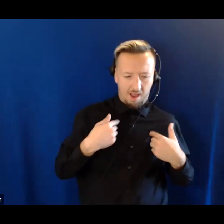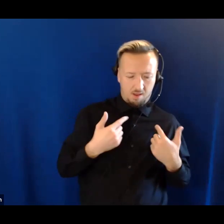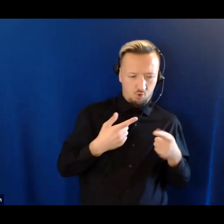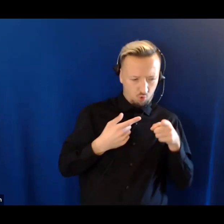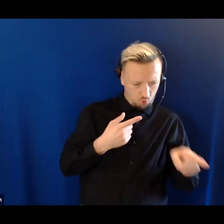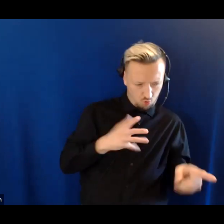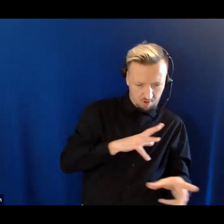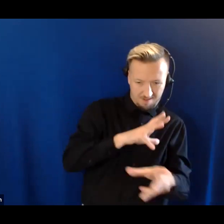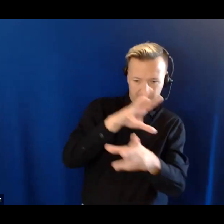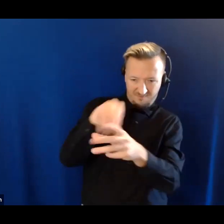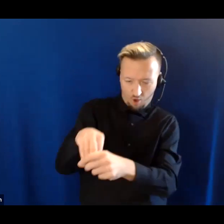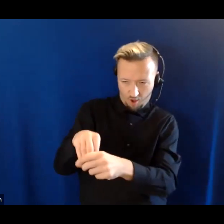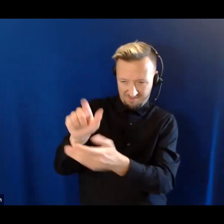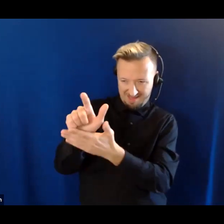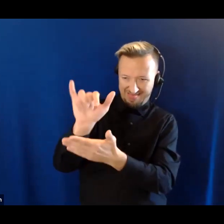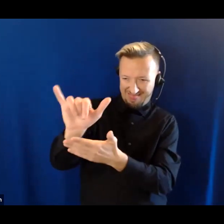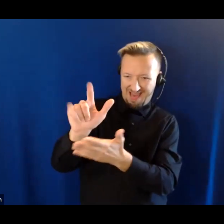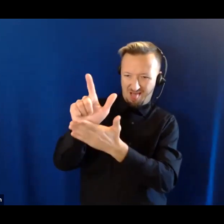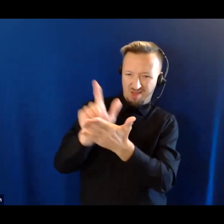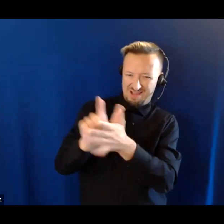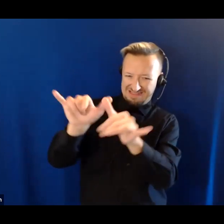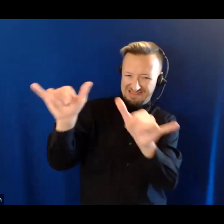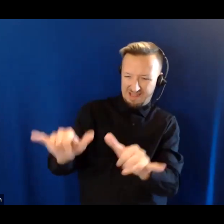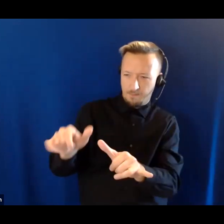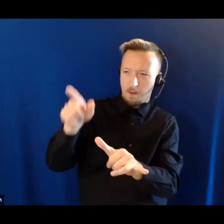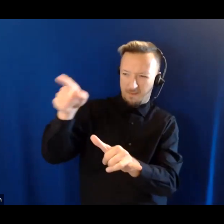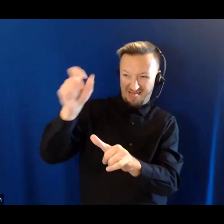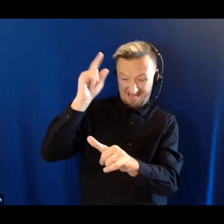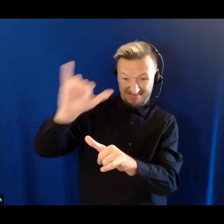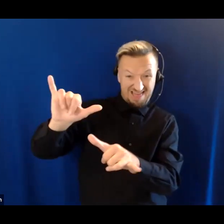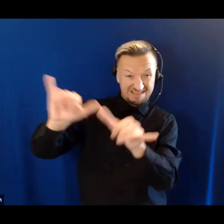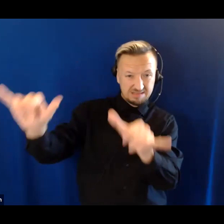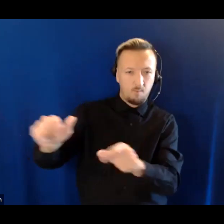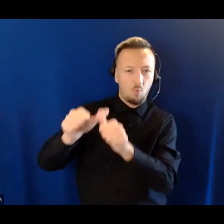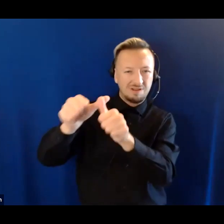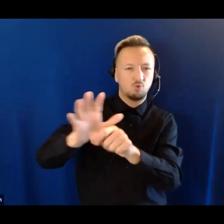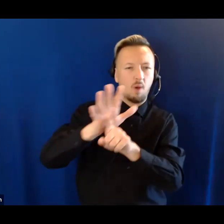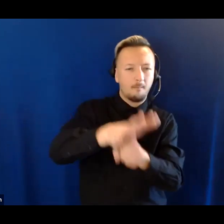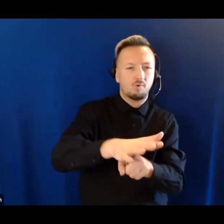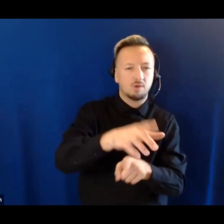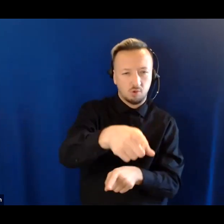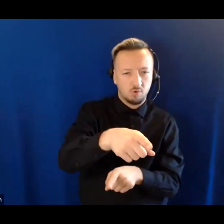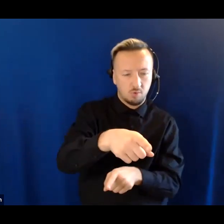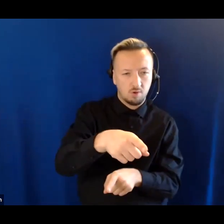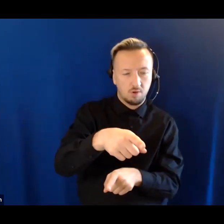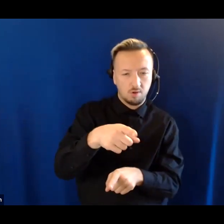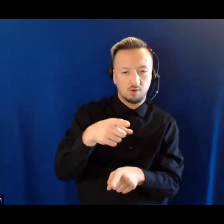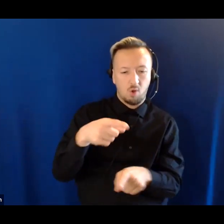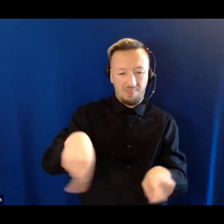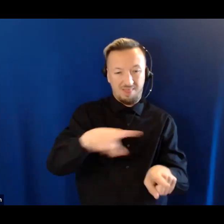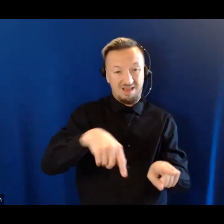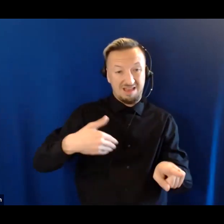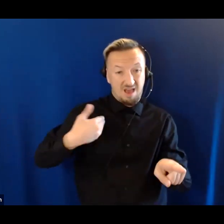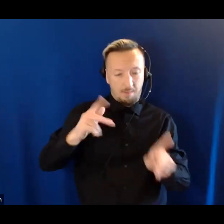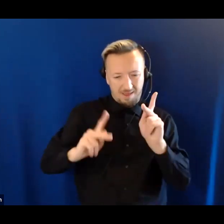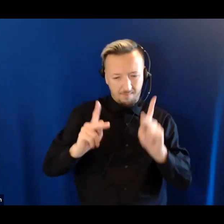to oppress you. We should invite young people into movements to see what they want out of the world and then support them in actually